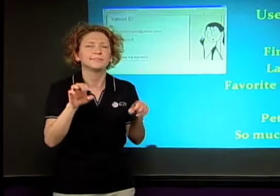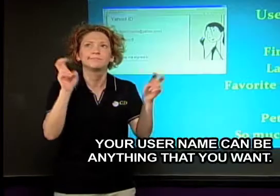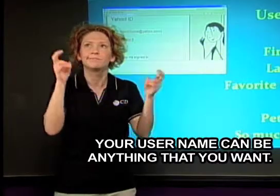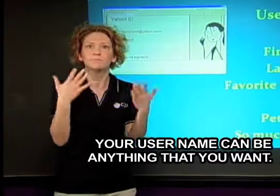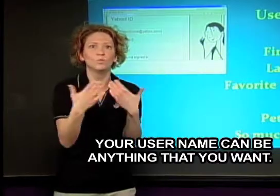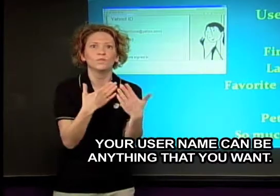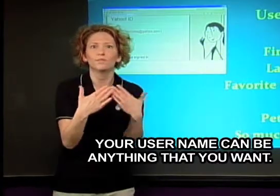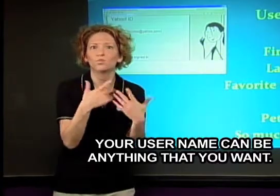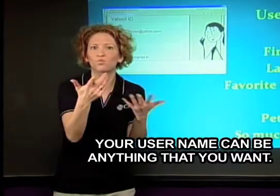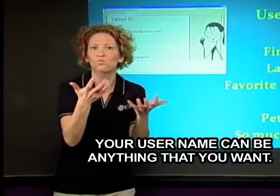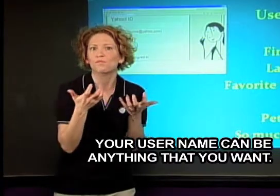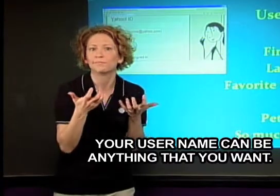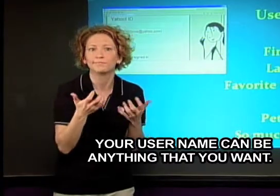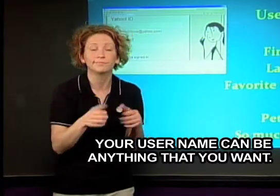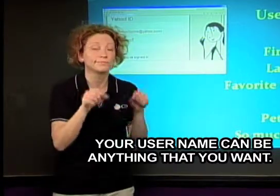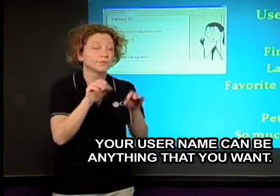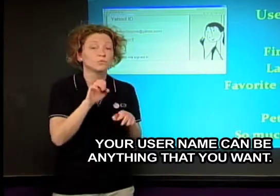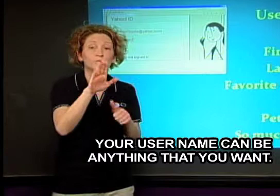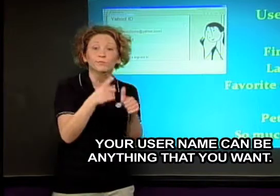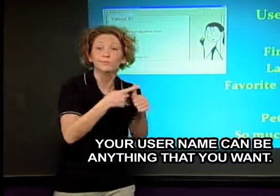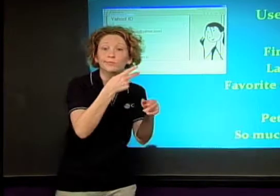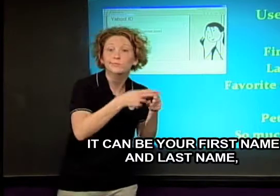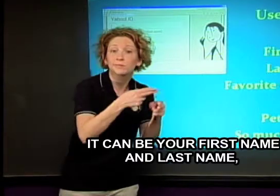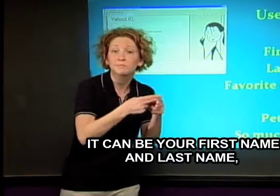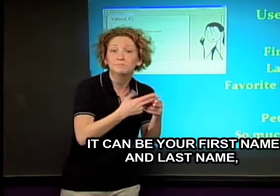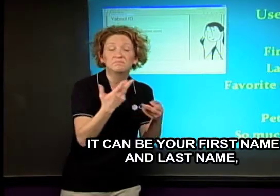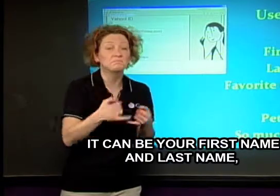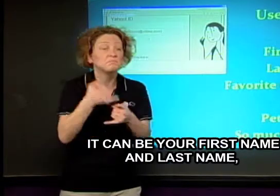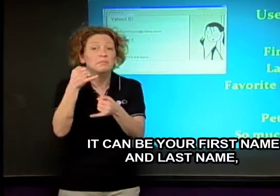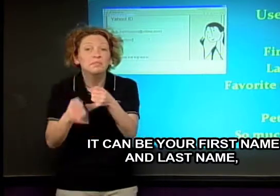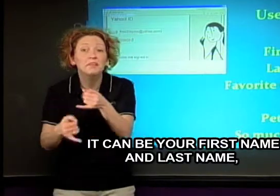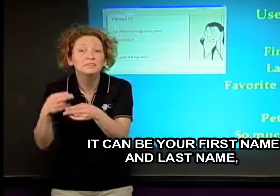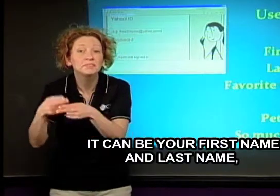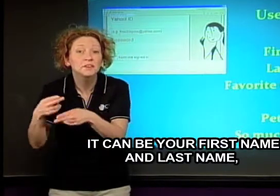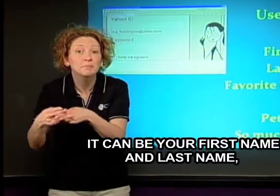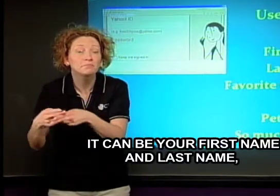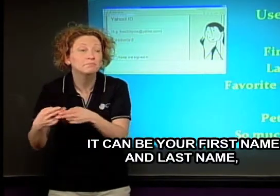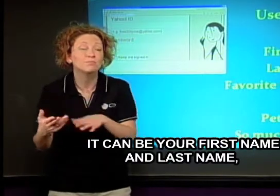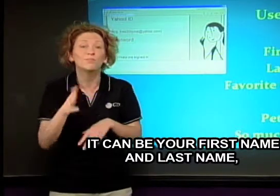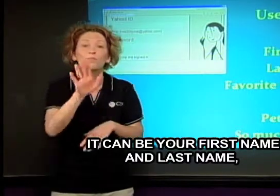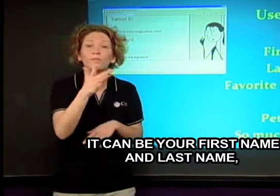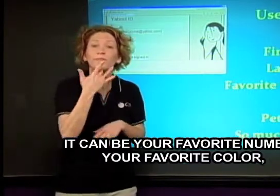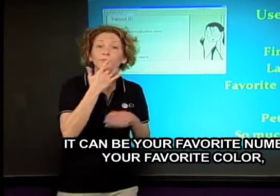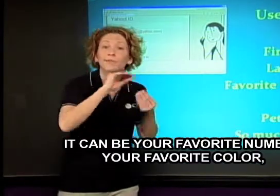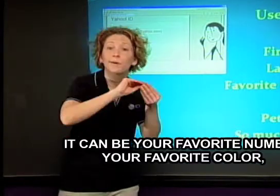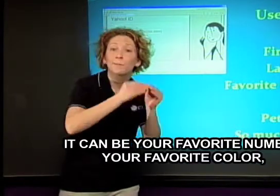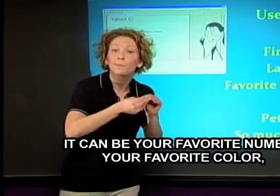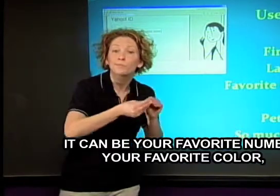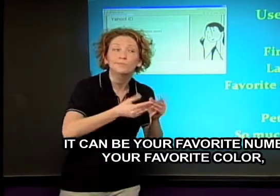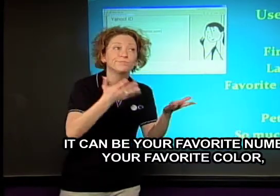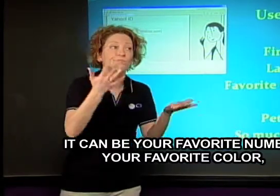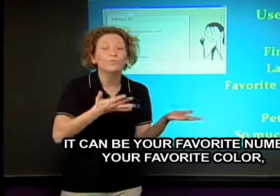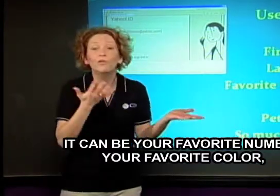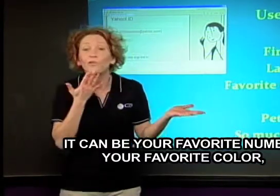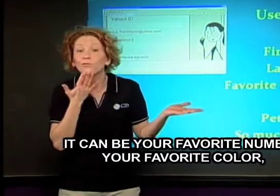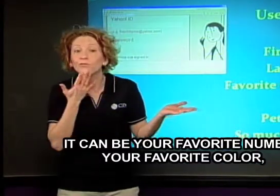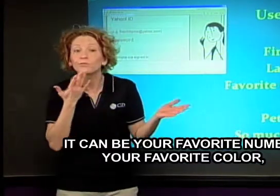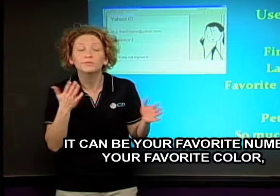Your username can be anything you want. It could be your first name and last name. It could be your favorite number,